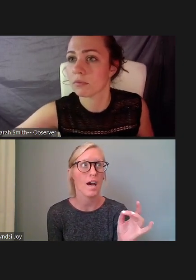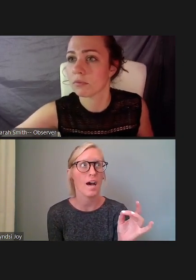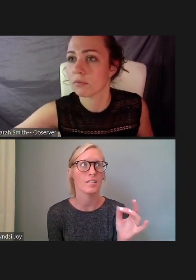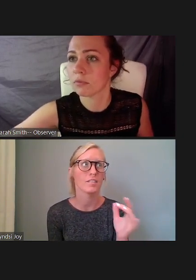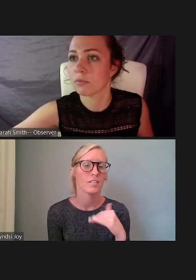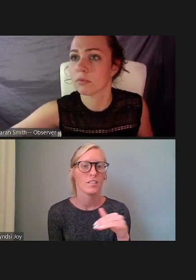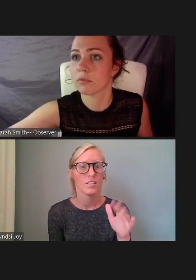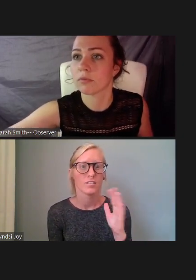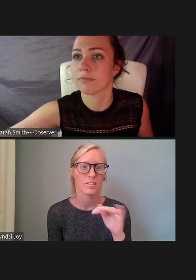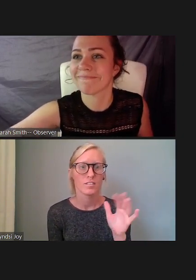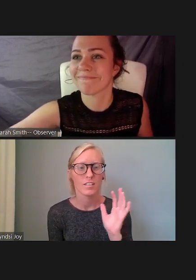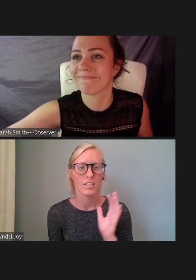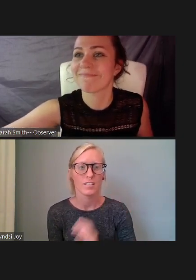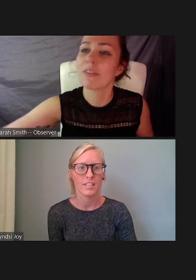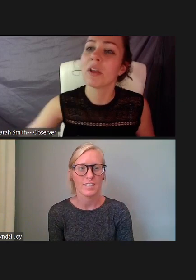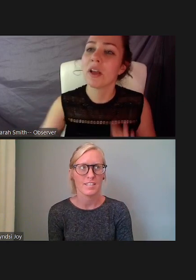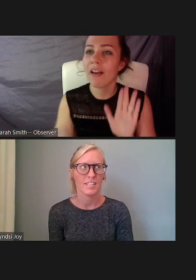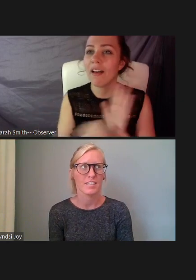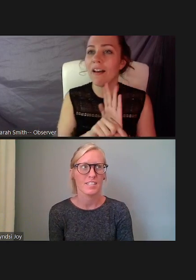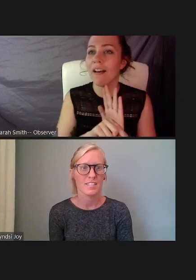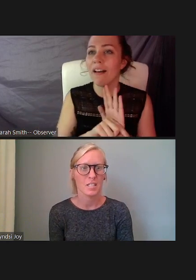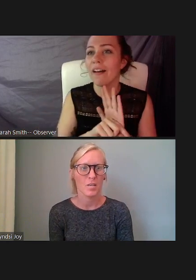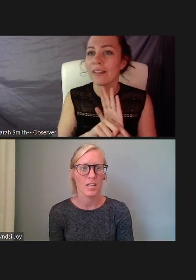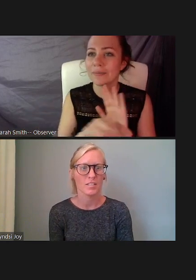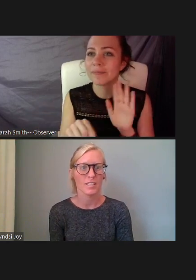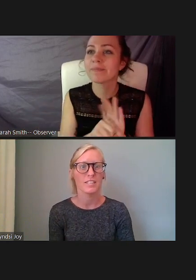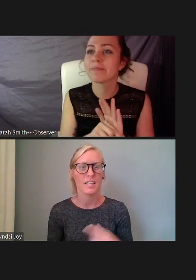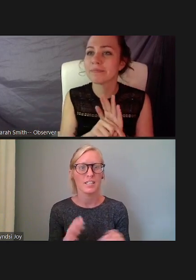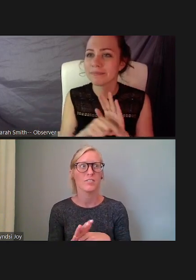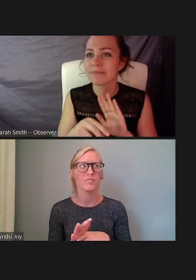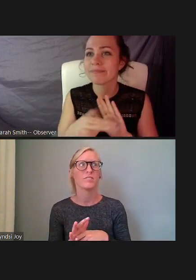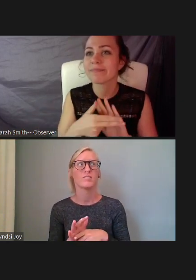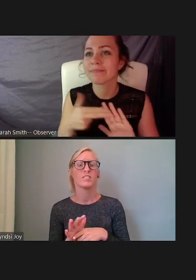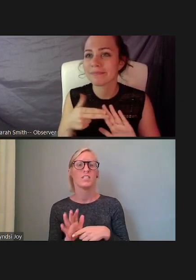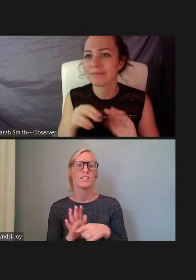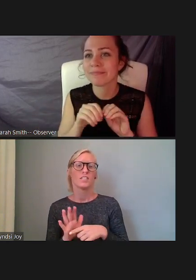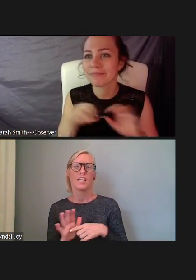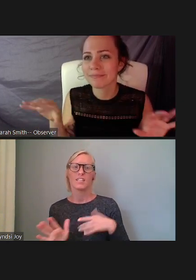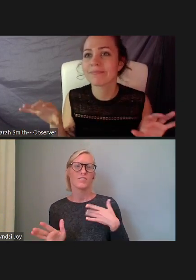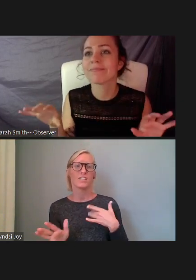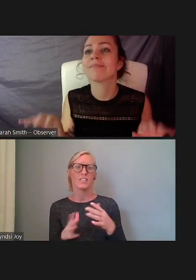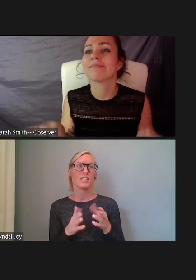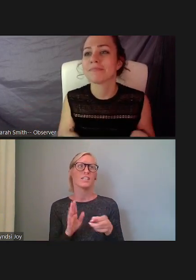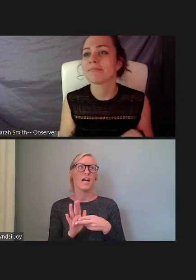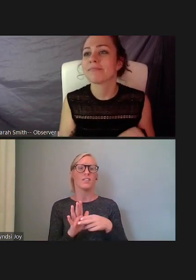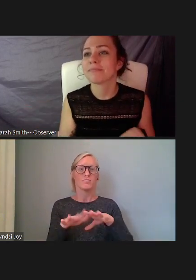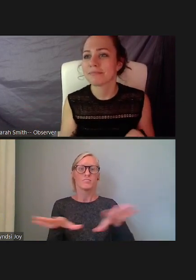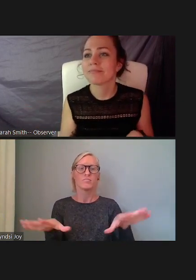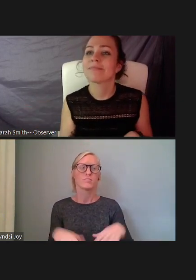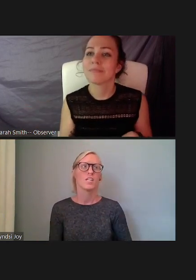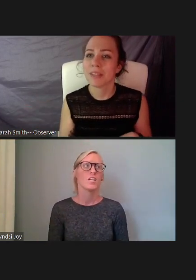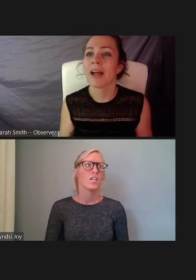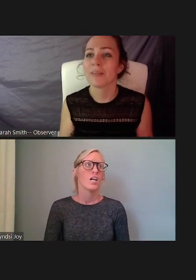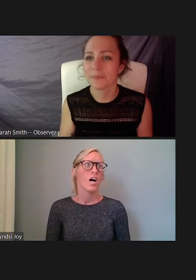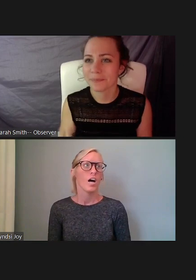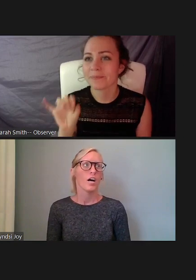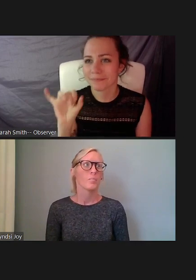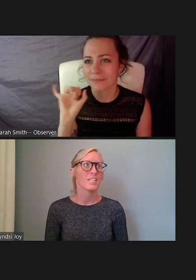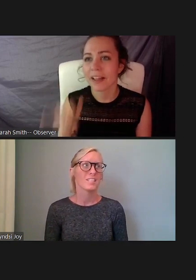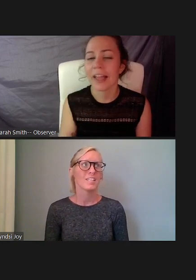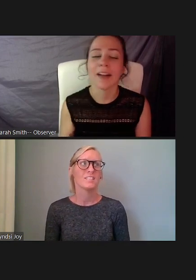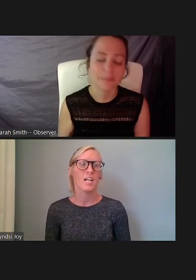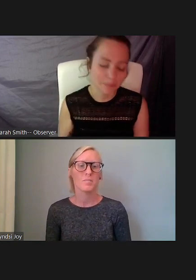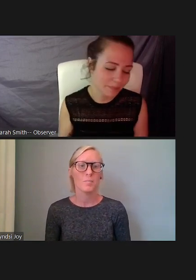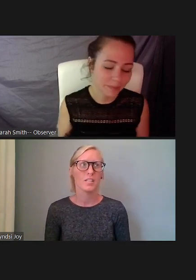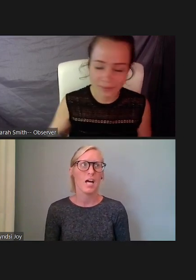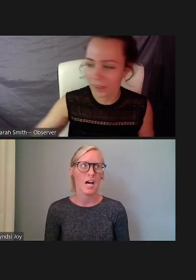it's so bad and da da da, like that's like the stigma, like negative feeling, yeah. Yeah.